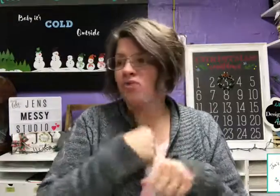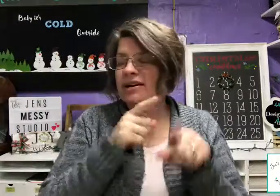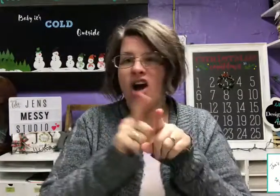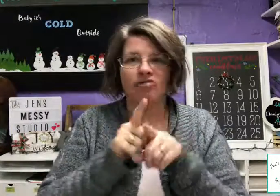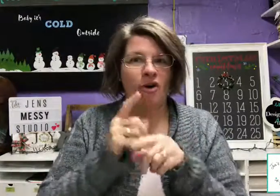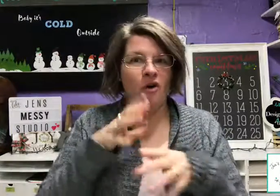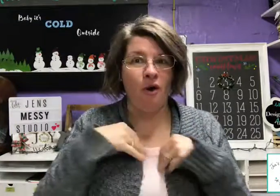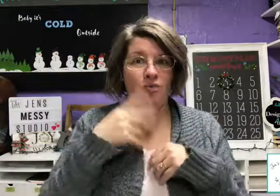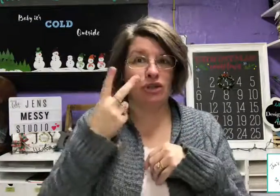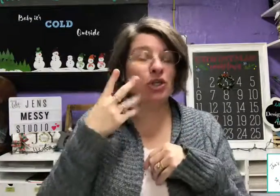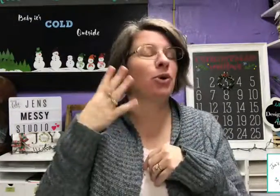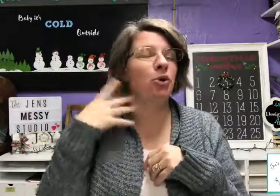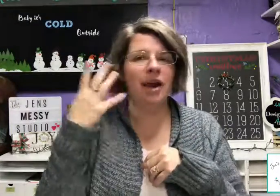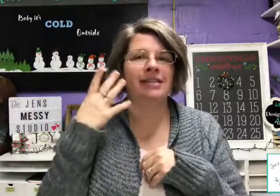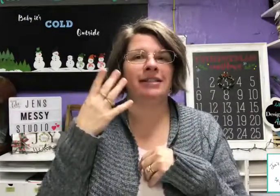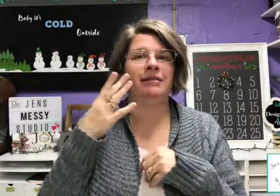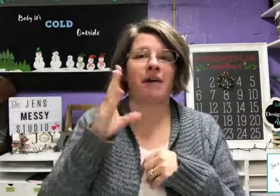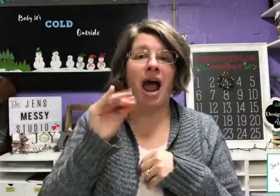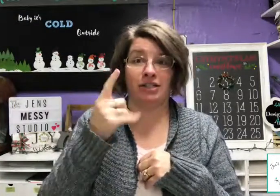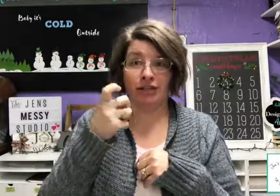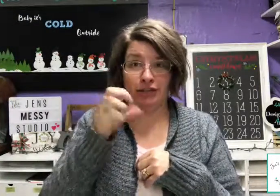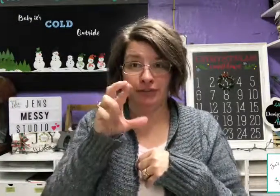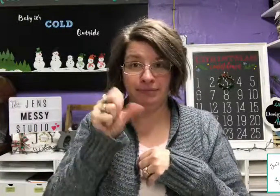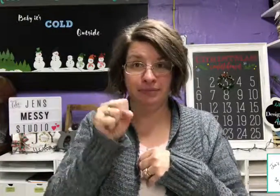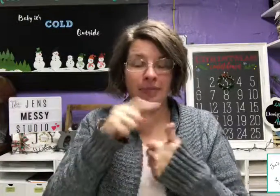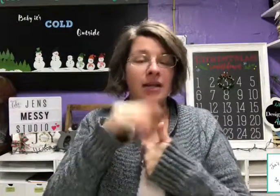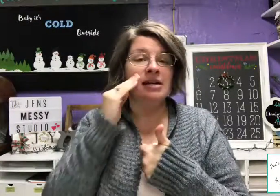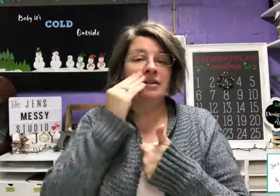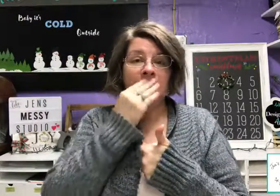We also hosted creative bastards,